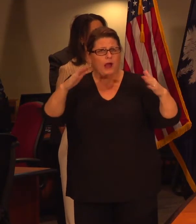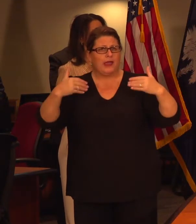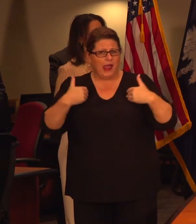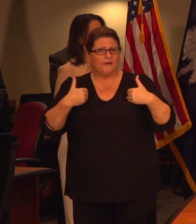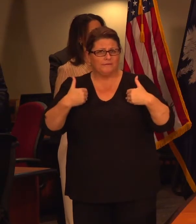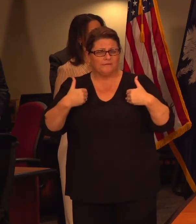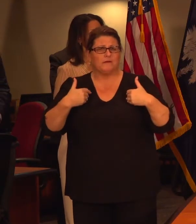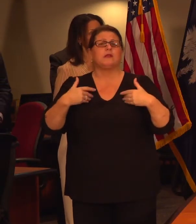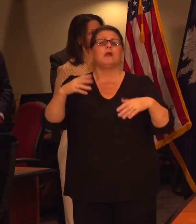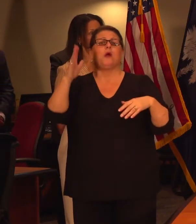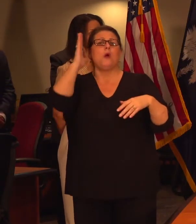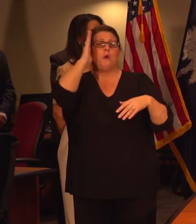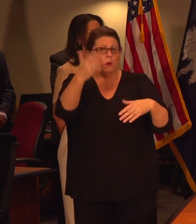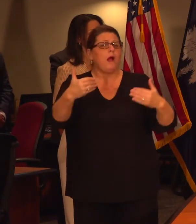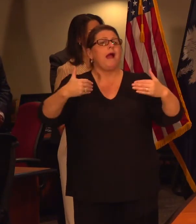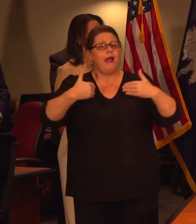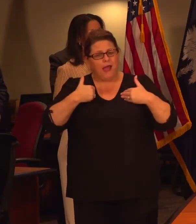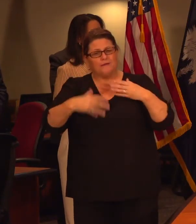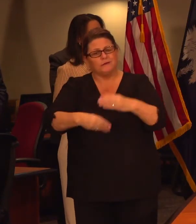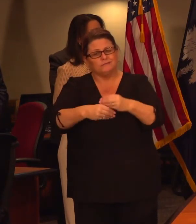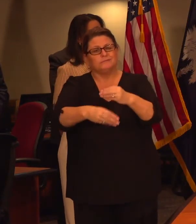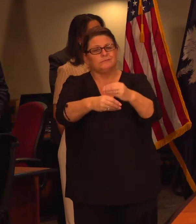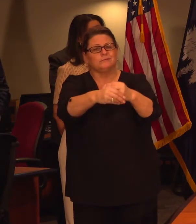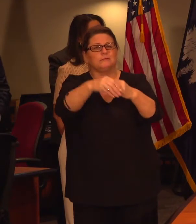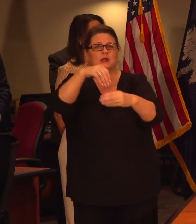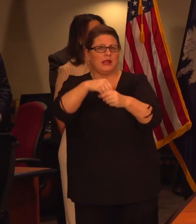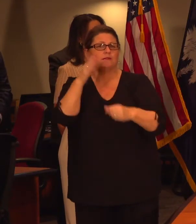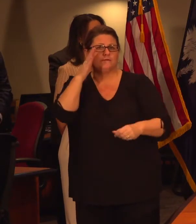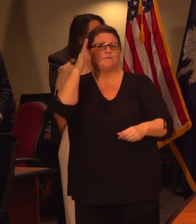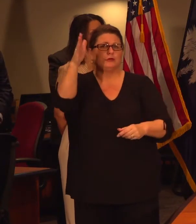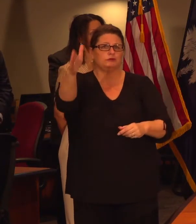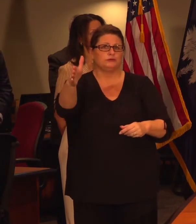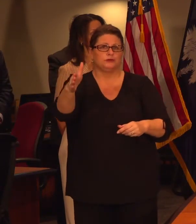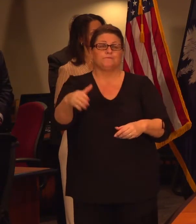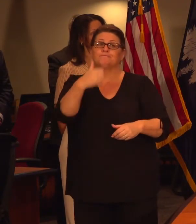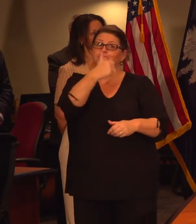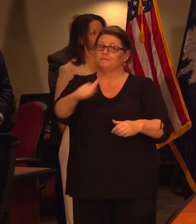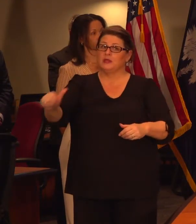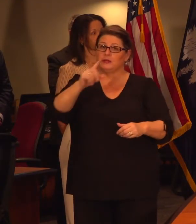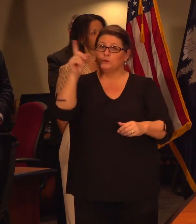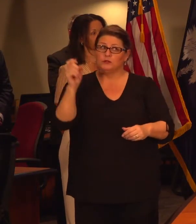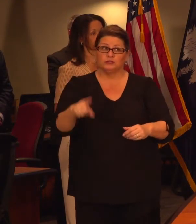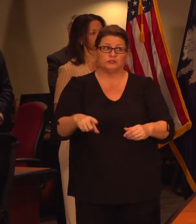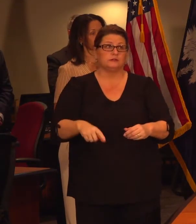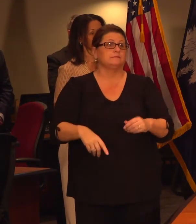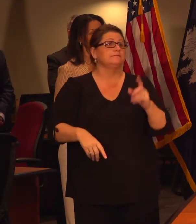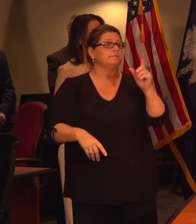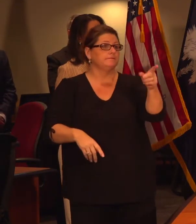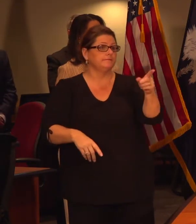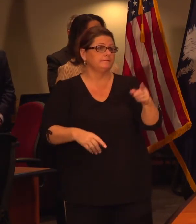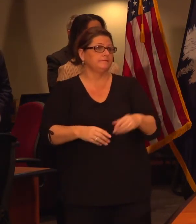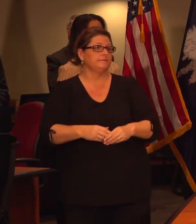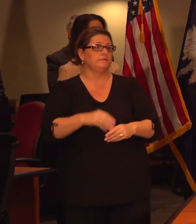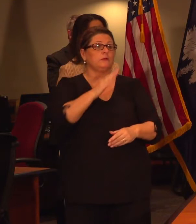and there will be more steps taken in the future. So, are there any questions for anyone? Yes, ma'am.